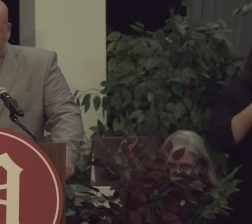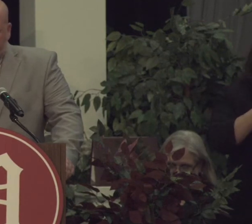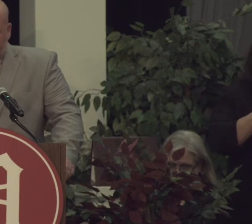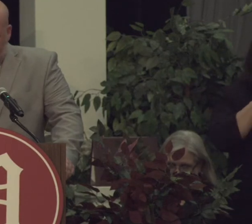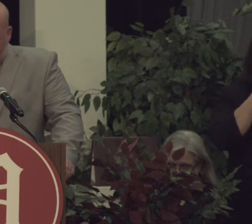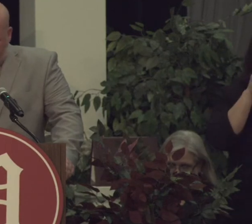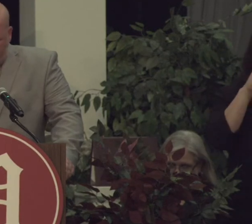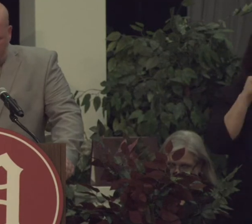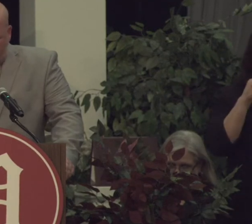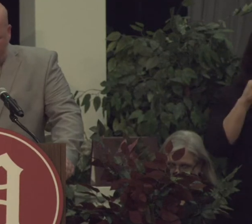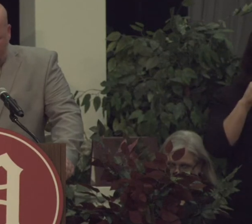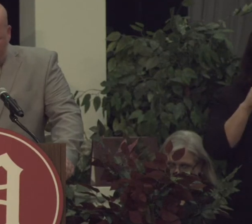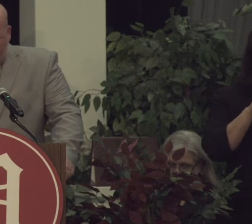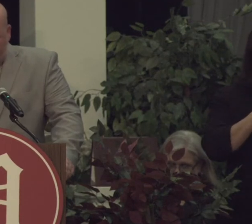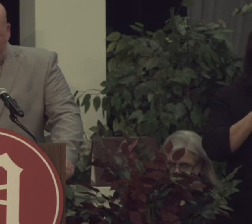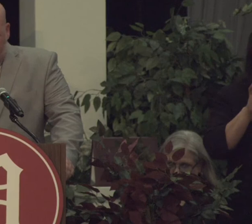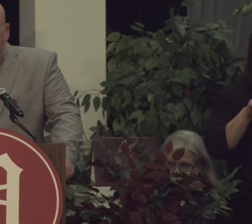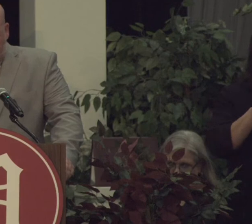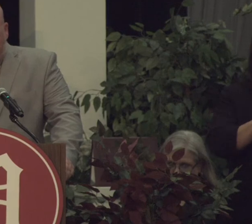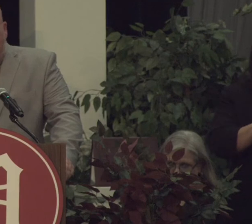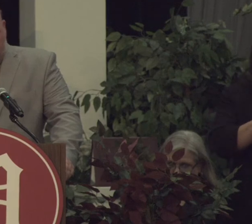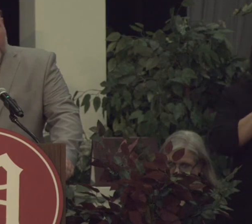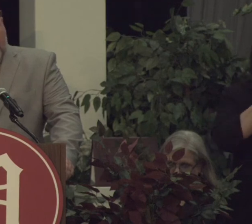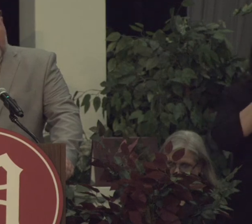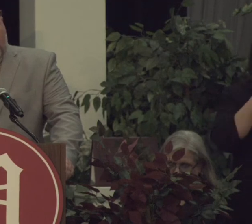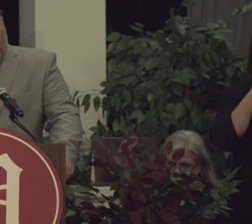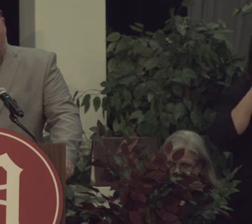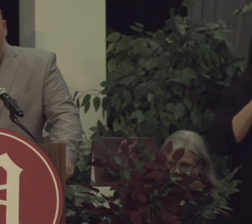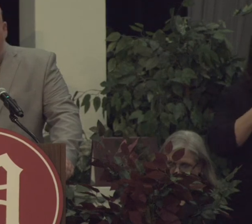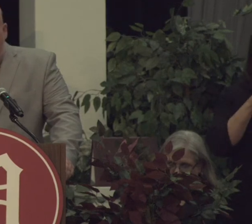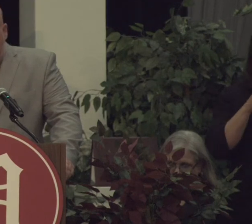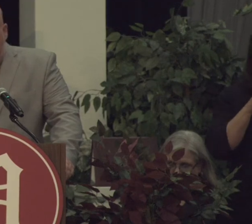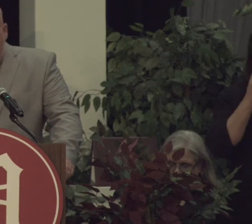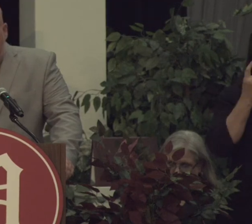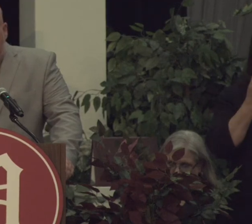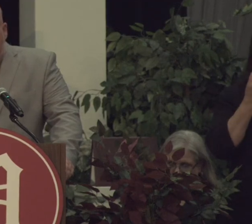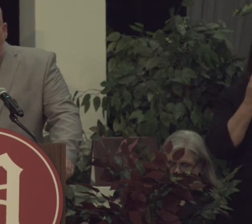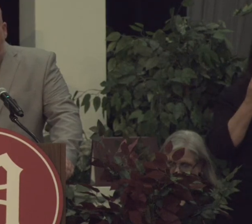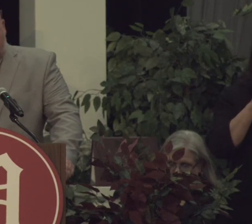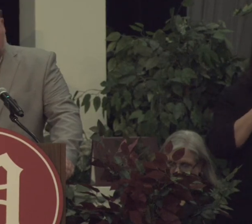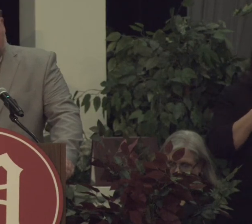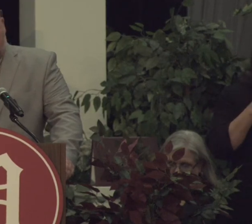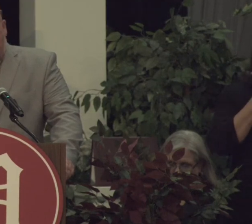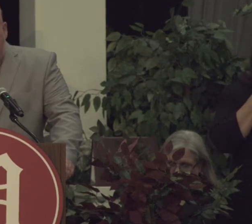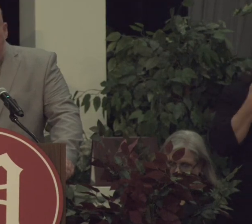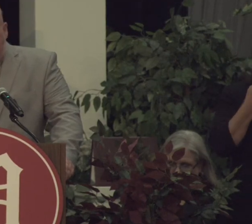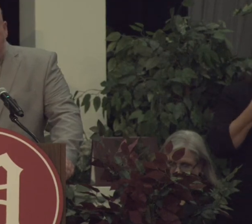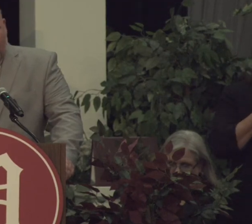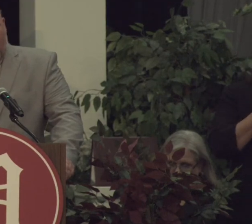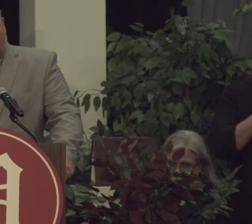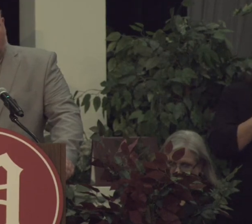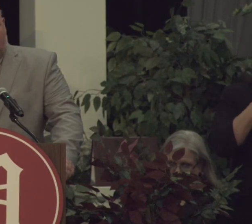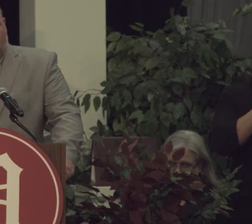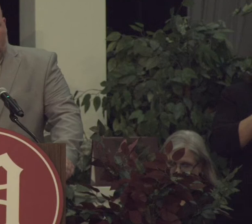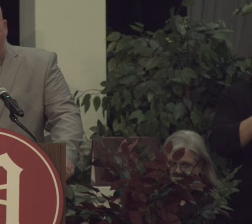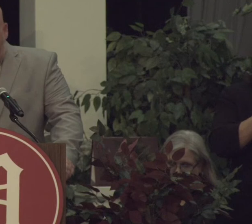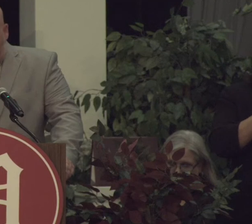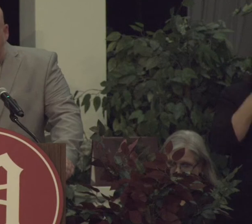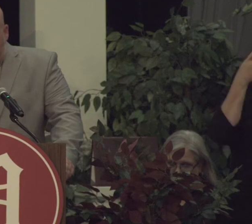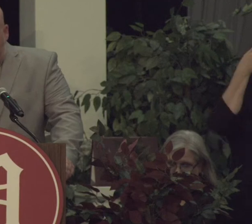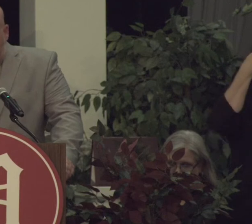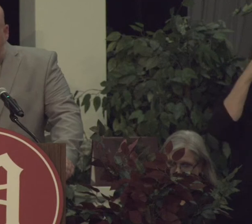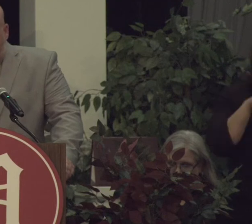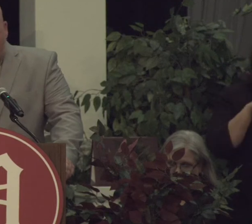expect. That night, I didn't think much about it, but walking alongside this last 4 years with our seniors, I can't agree